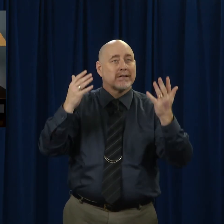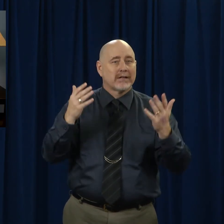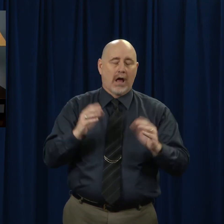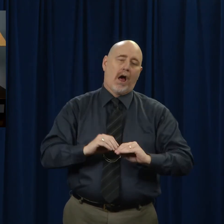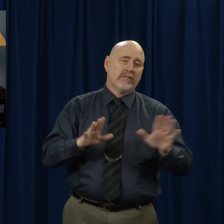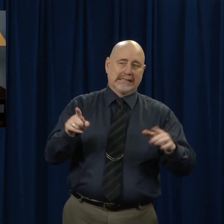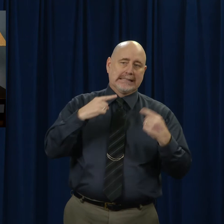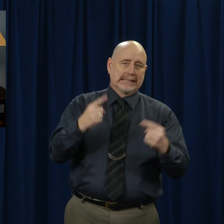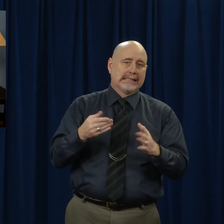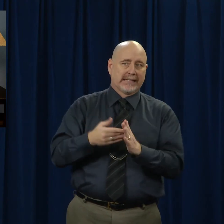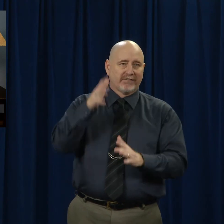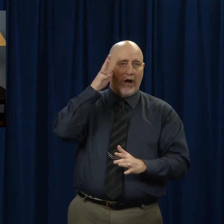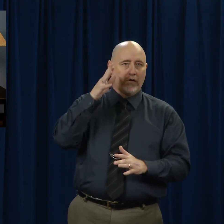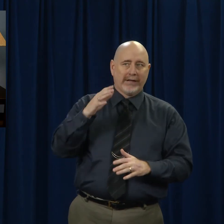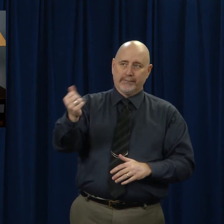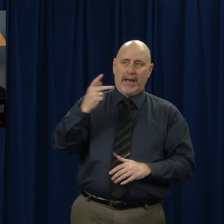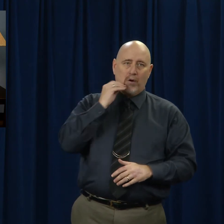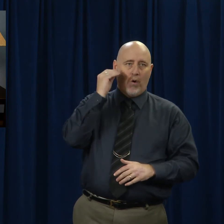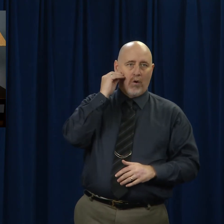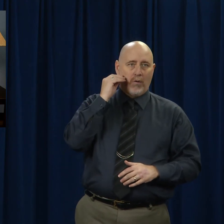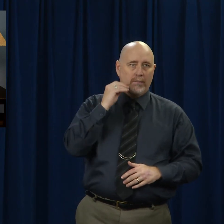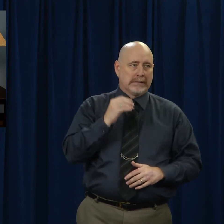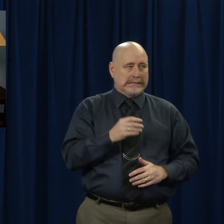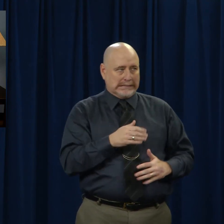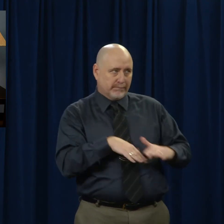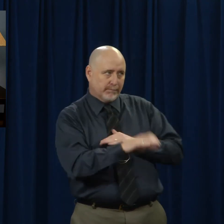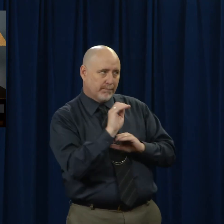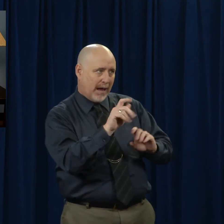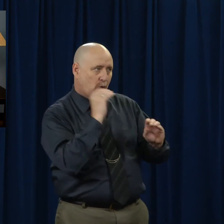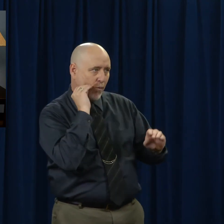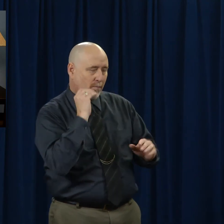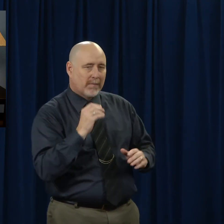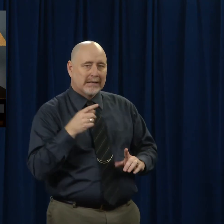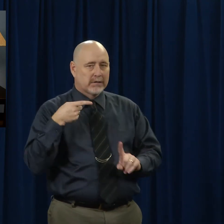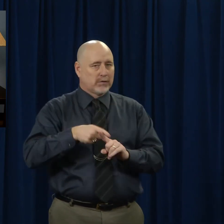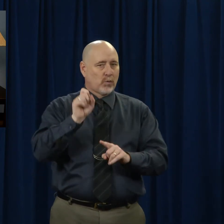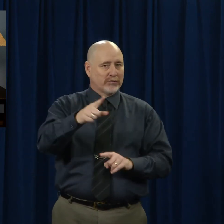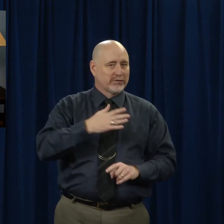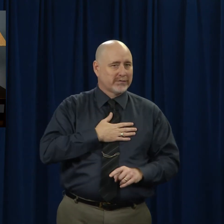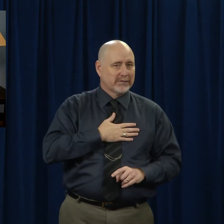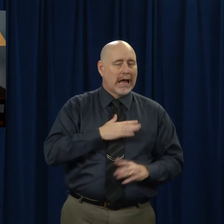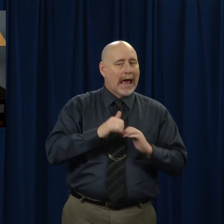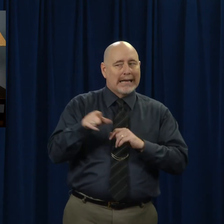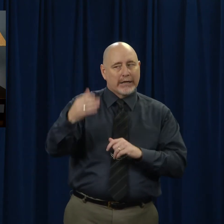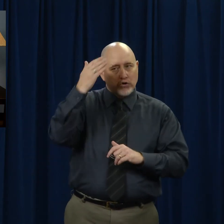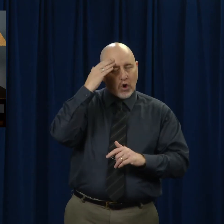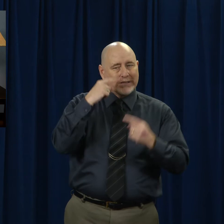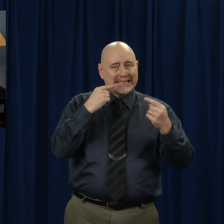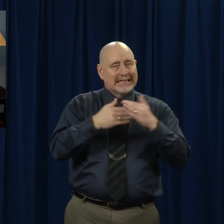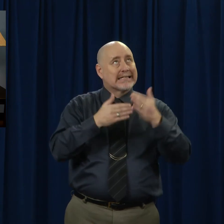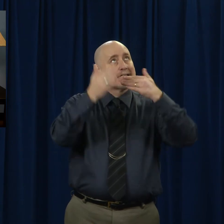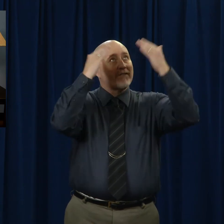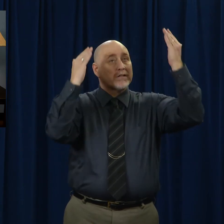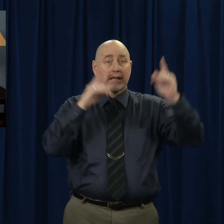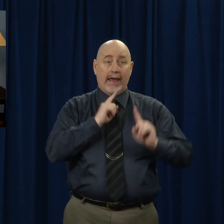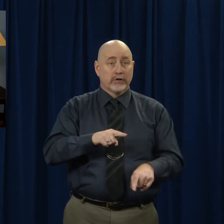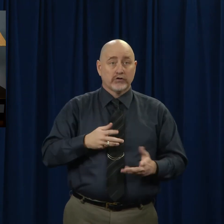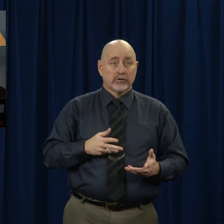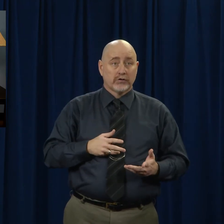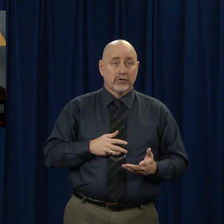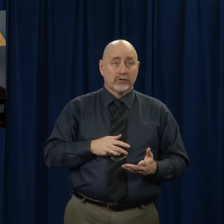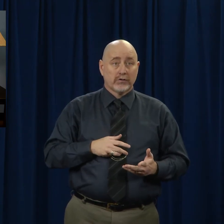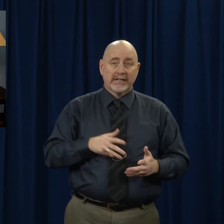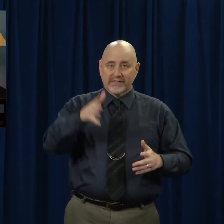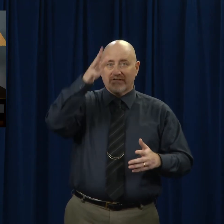I mean, it was obvious he'd sinned against his father, and he was coming home. He wanted to move back into the house again, but that's not my question. How did he know he had sinned against heaven? And the answer